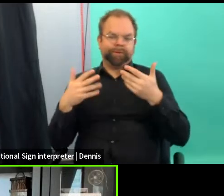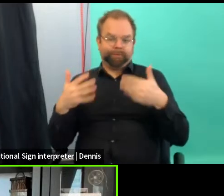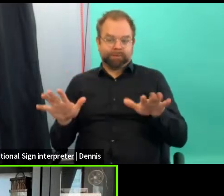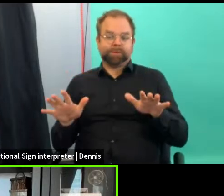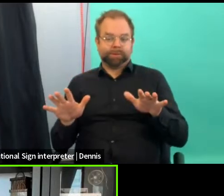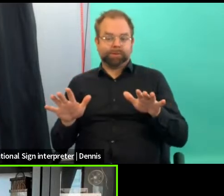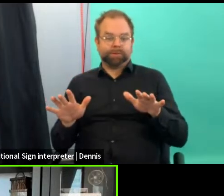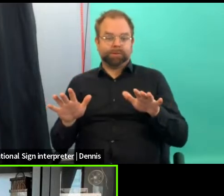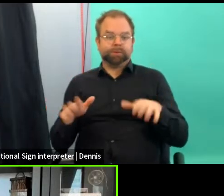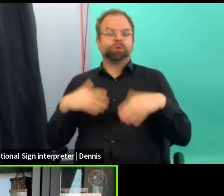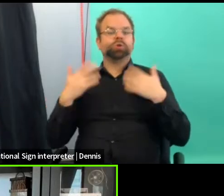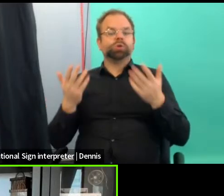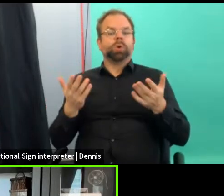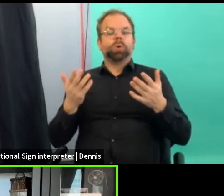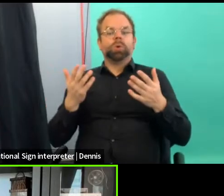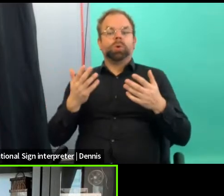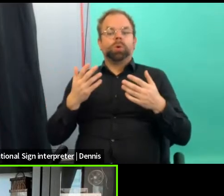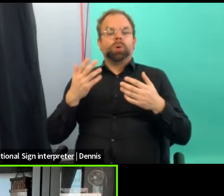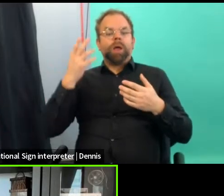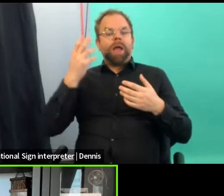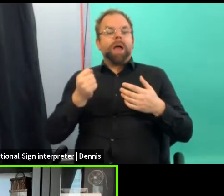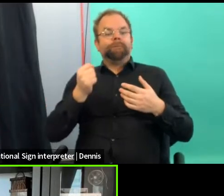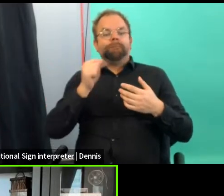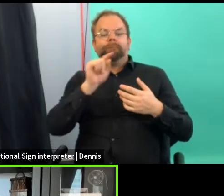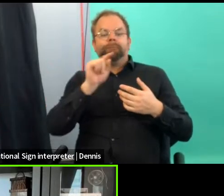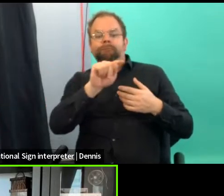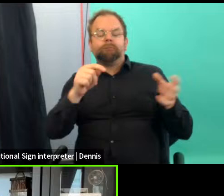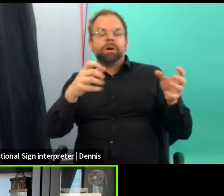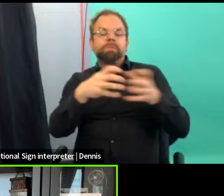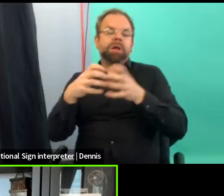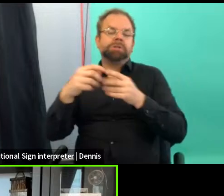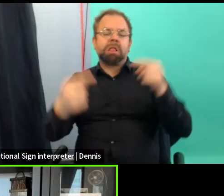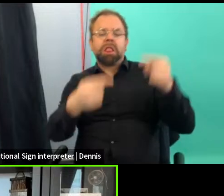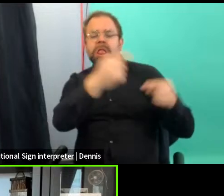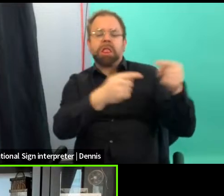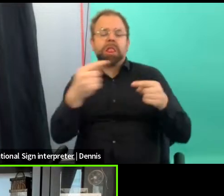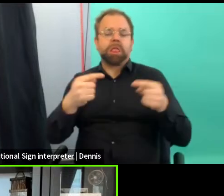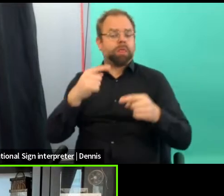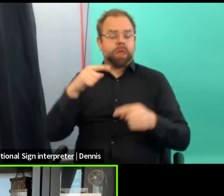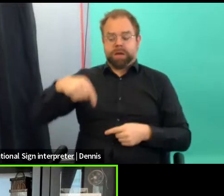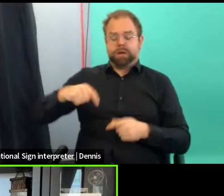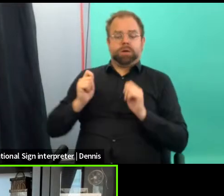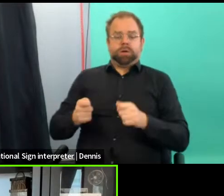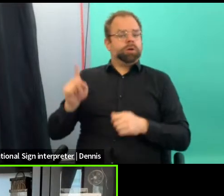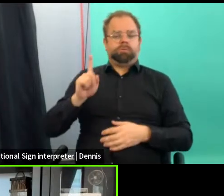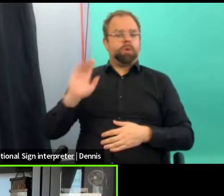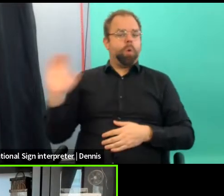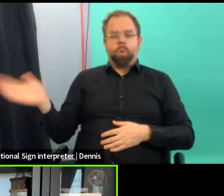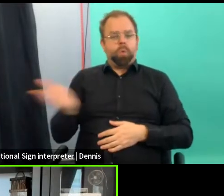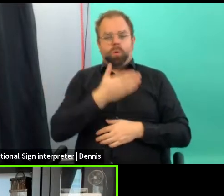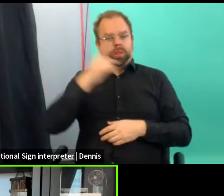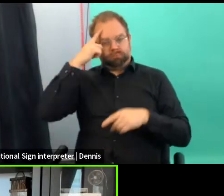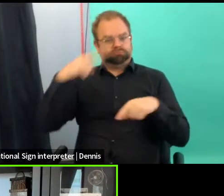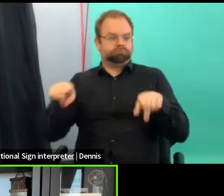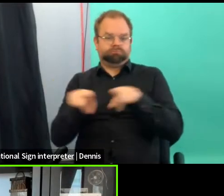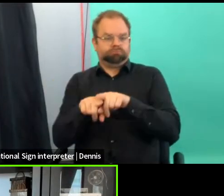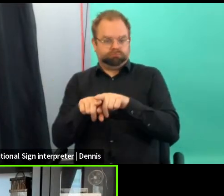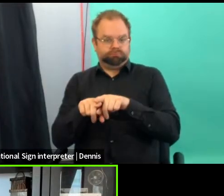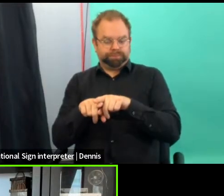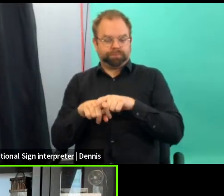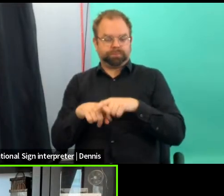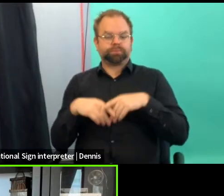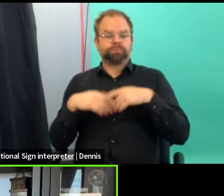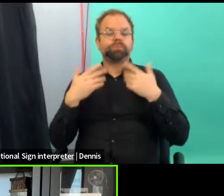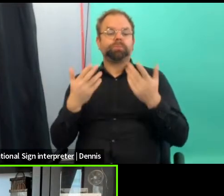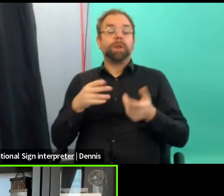non-binding, but what it means is that every time we talk about the issue, we can kind of point to the way individual members of parliament voted, and every single member of parliament